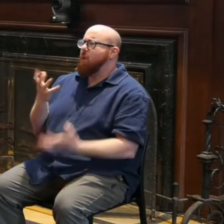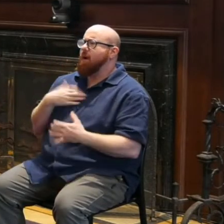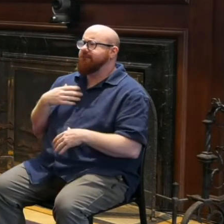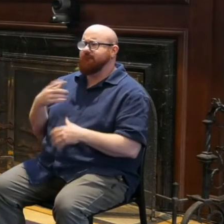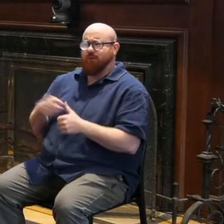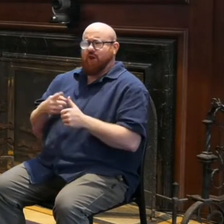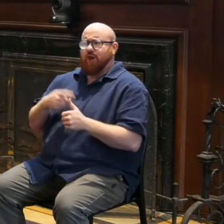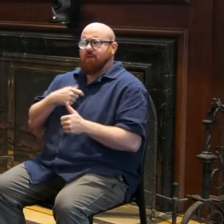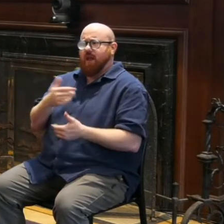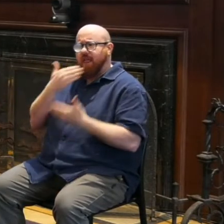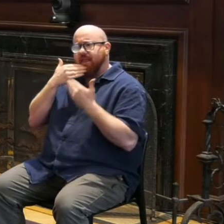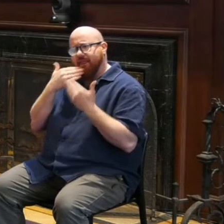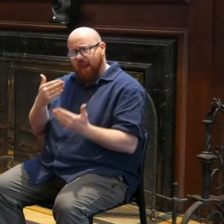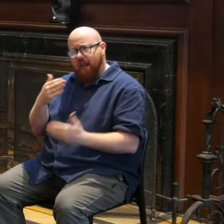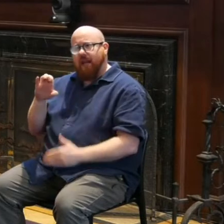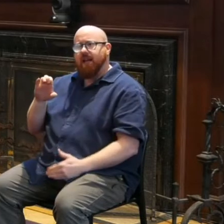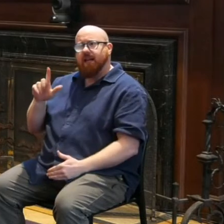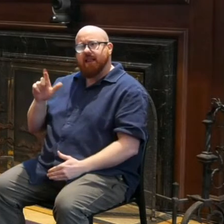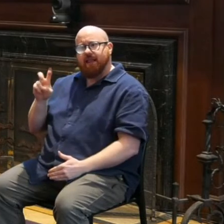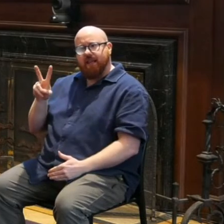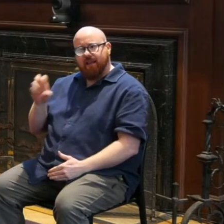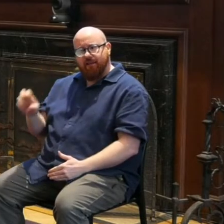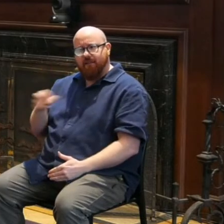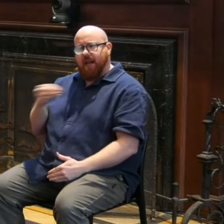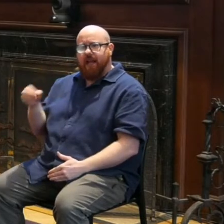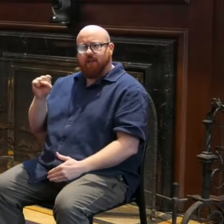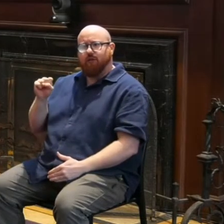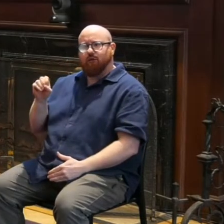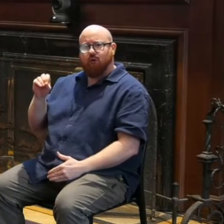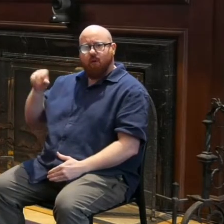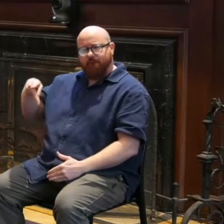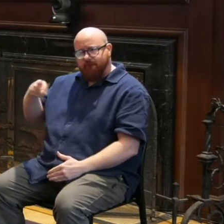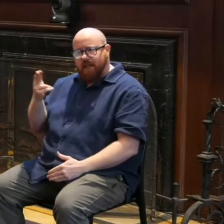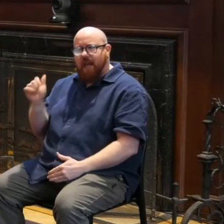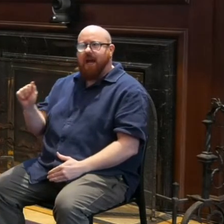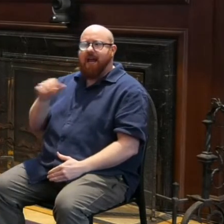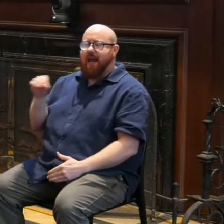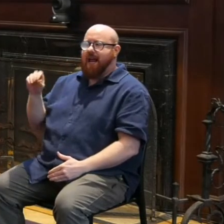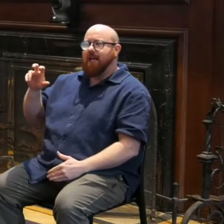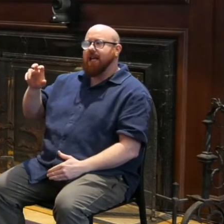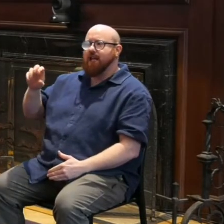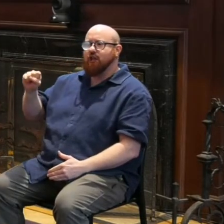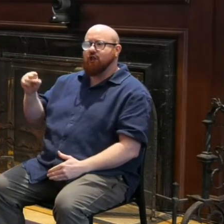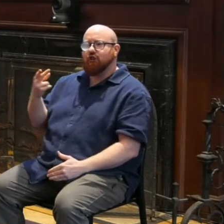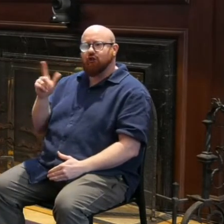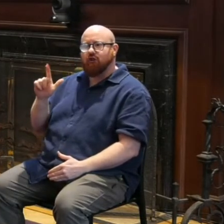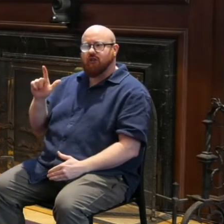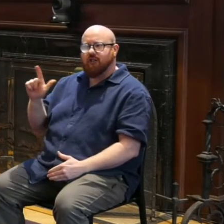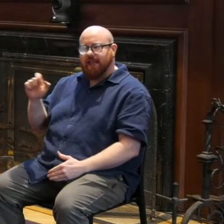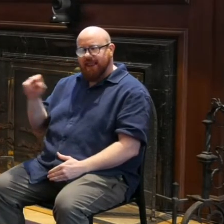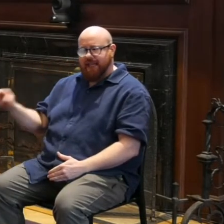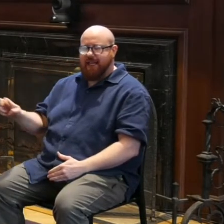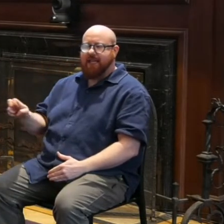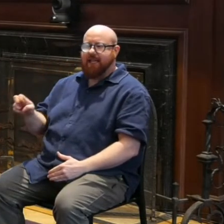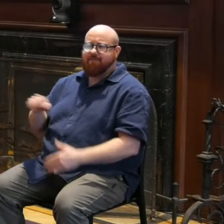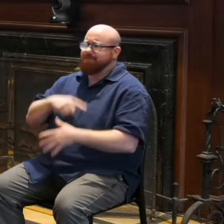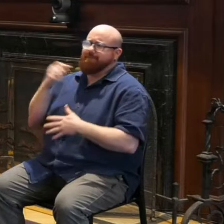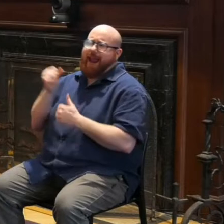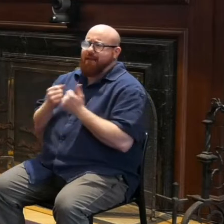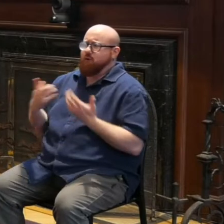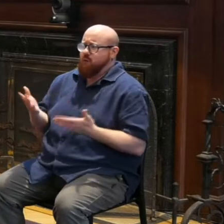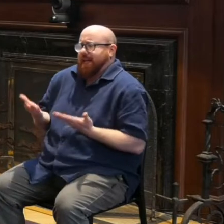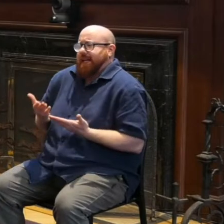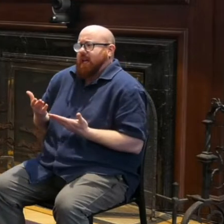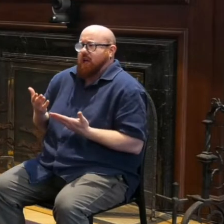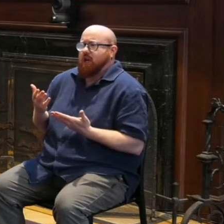of all, thank Cleve and Sophia and Shailene and everyone at the Pratt for creating opportunities like this